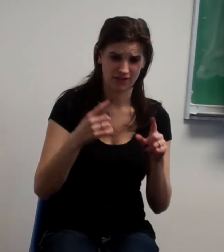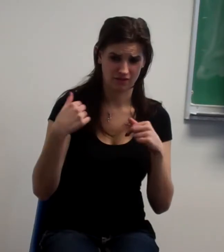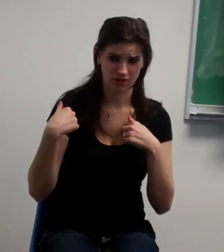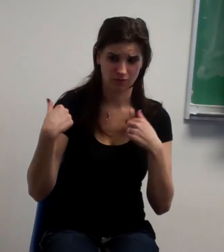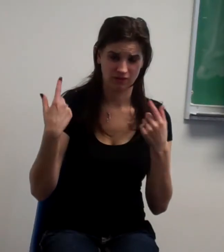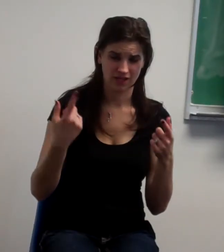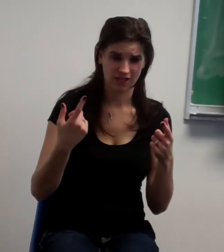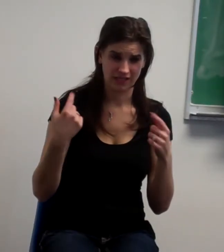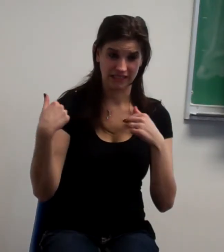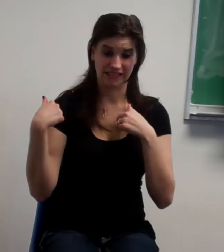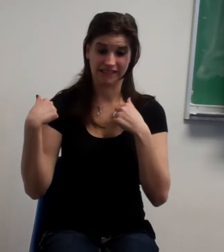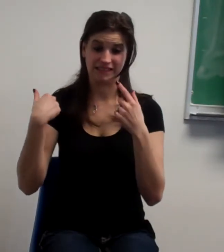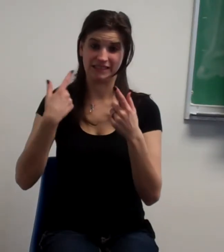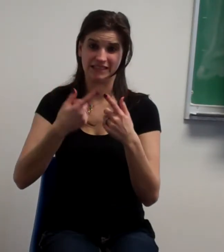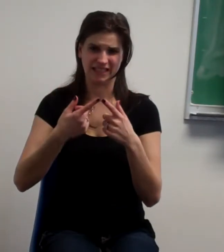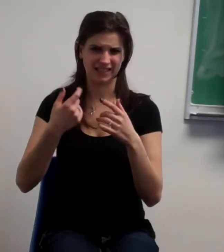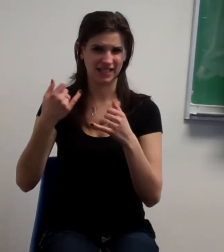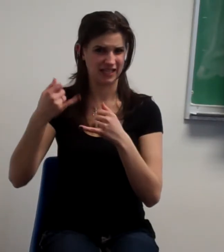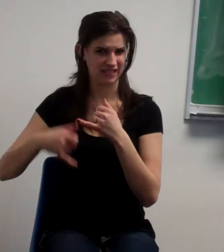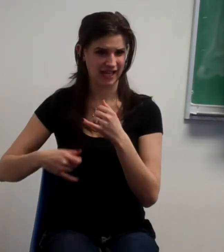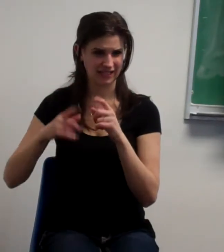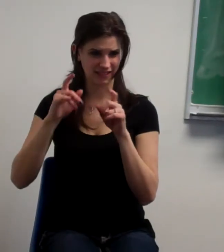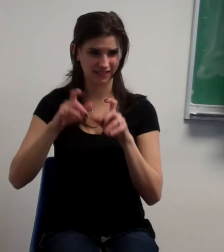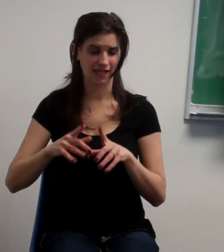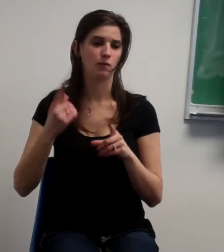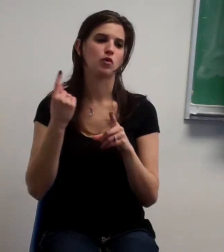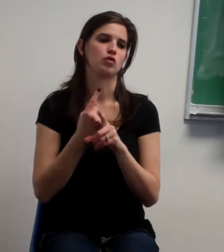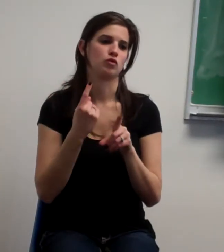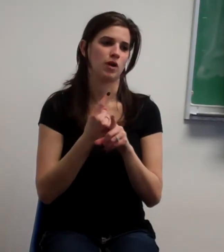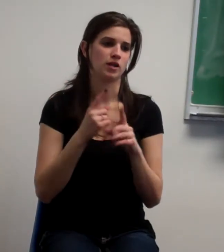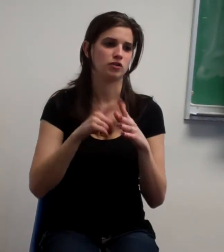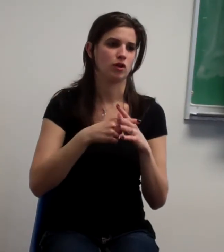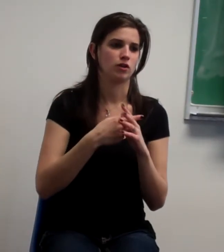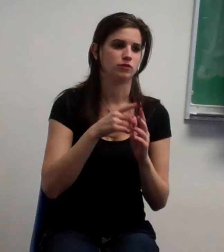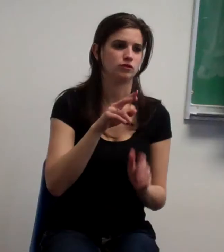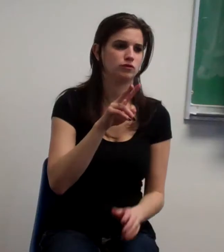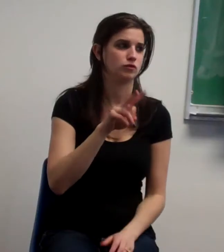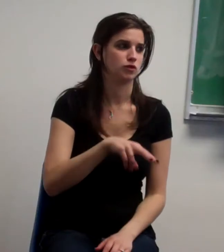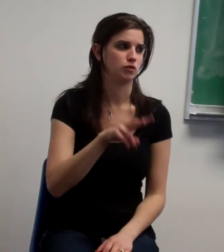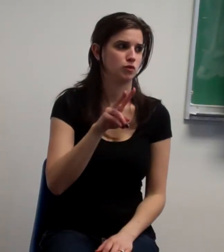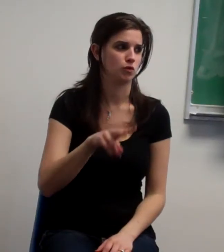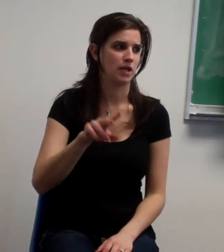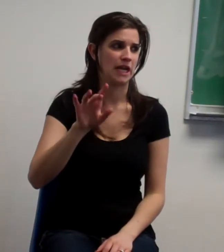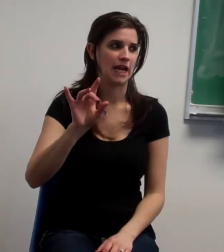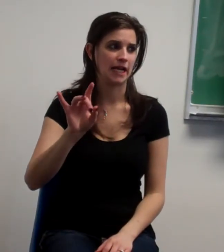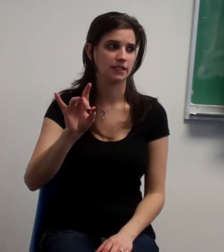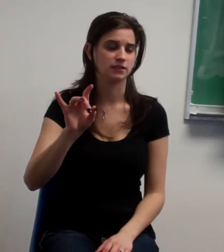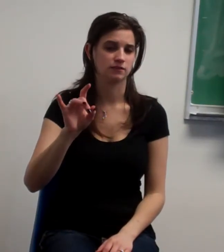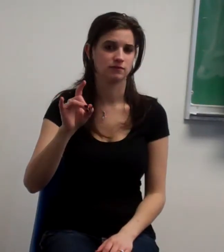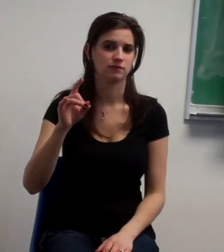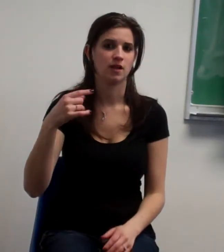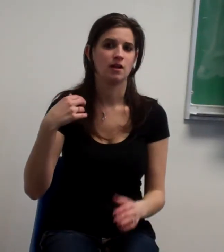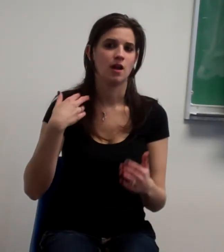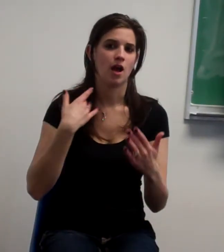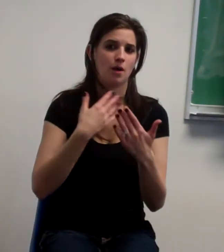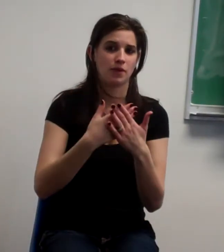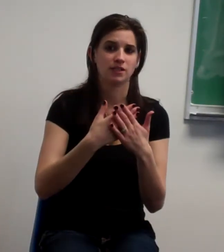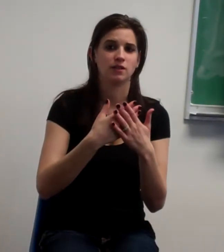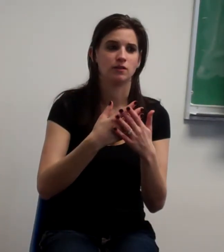it'll just be everything from chapter 5, beginning on 228, all the way up through what we're going to talk about today. Okay. Okay? We've had some